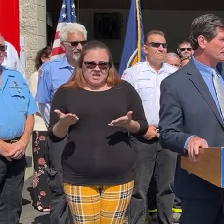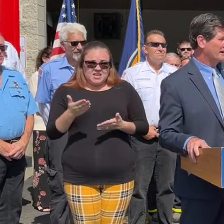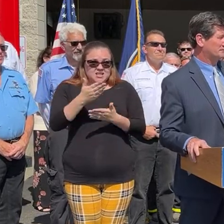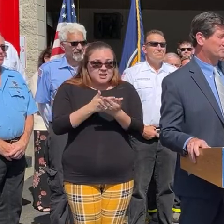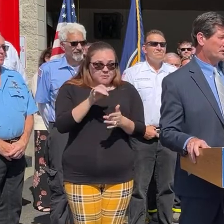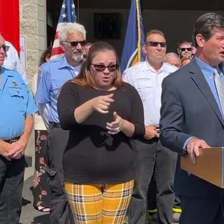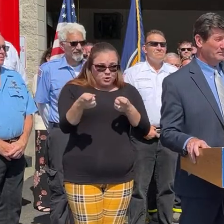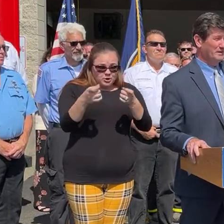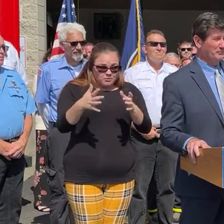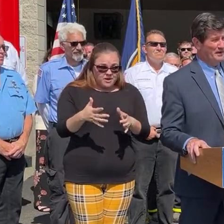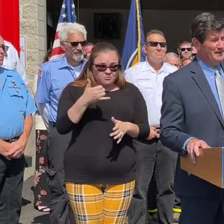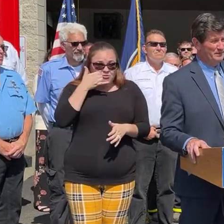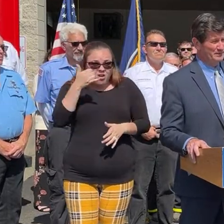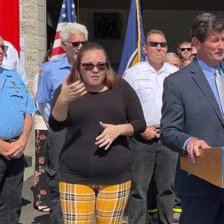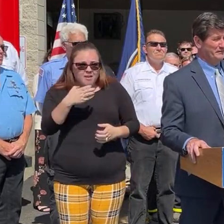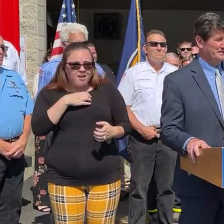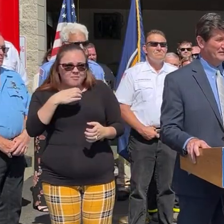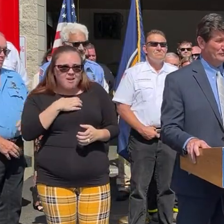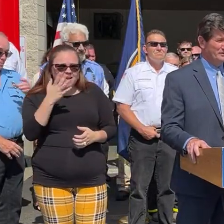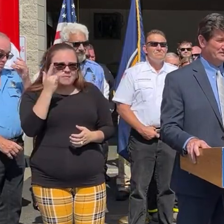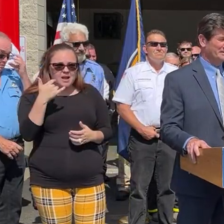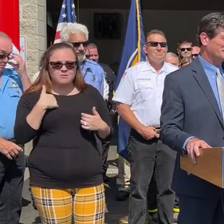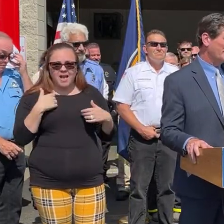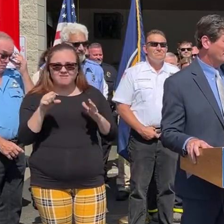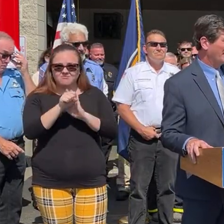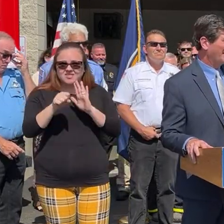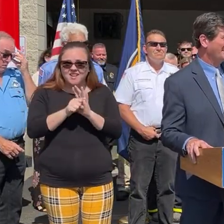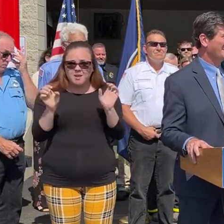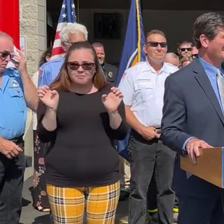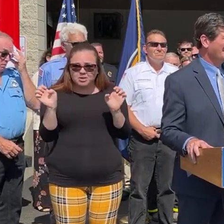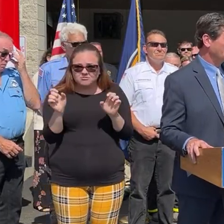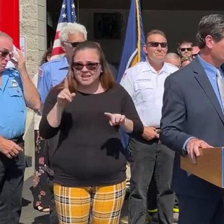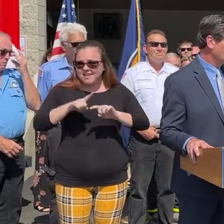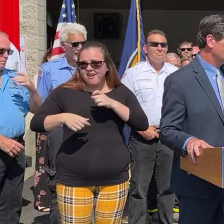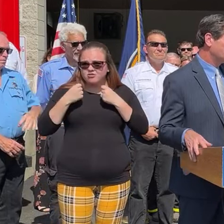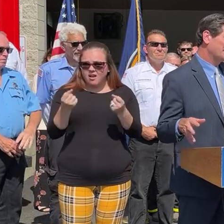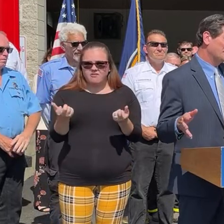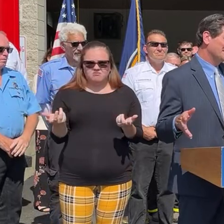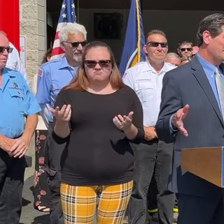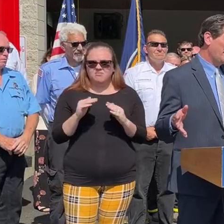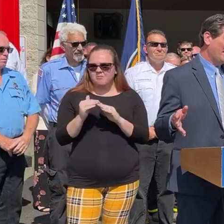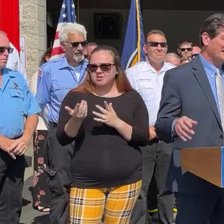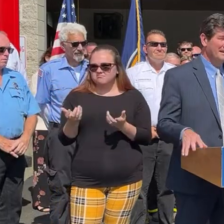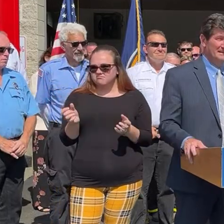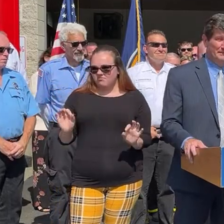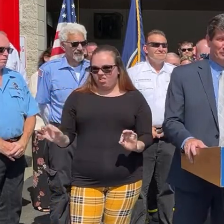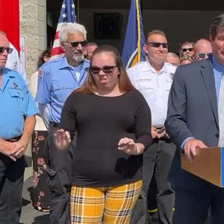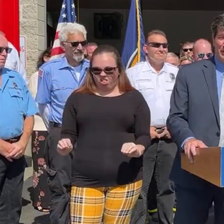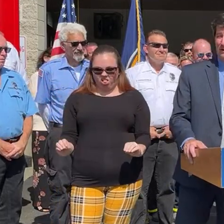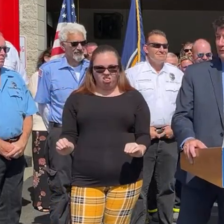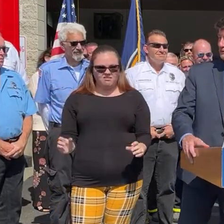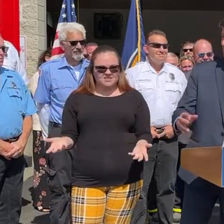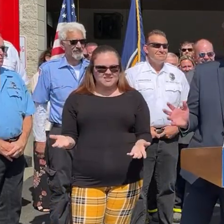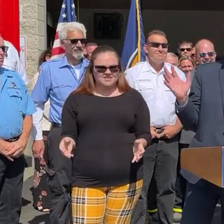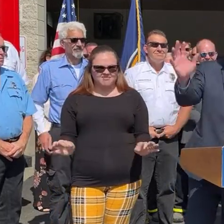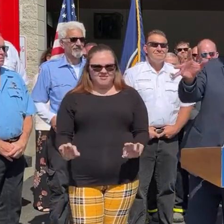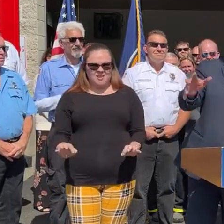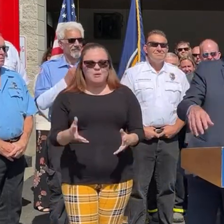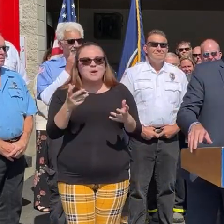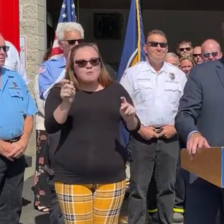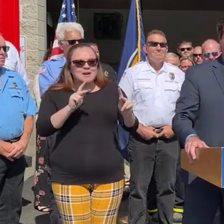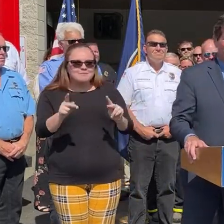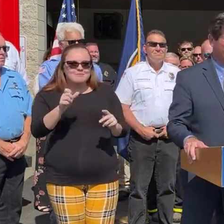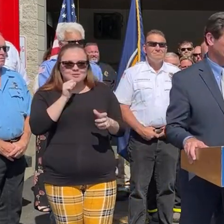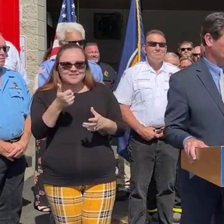same supervisors were calling me complaining because we have a state of emergency and driving ban in their communities, and it wasn't that bad. Primarily, we were trying to keep people